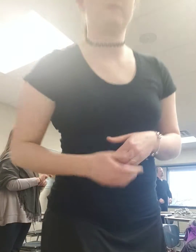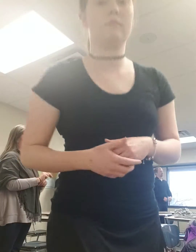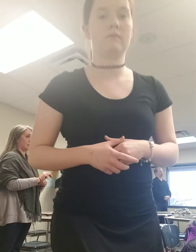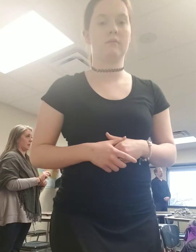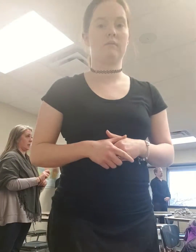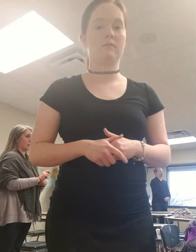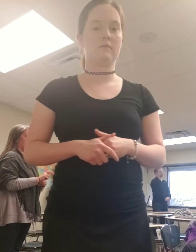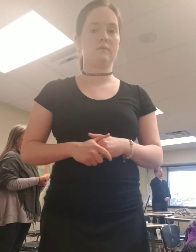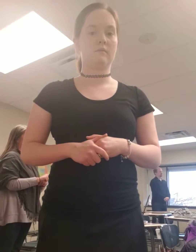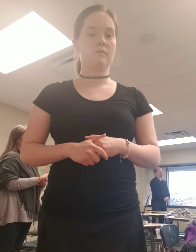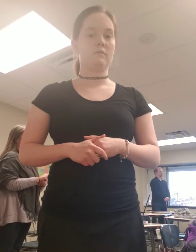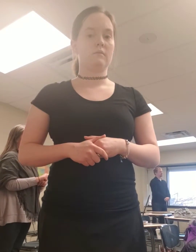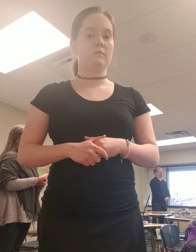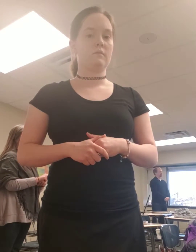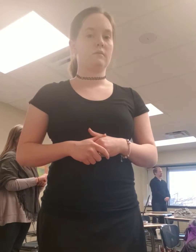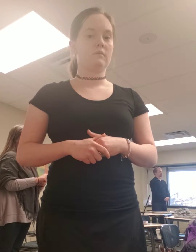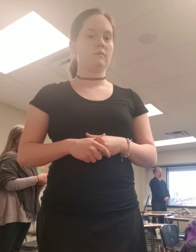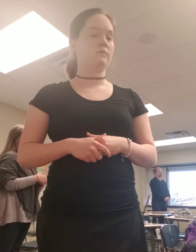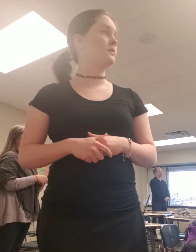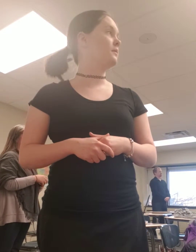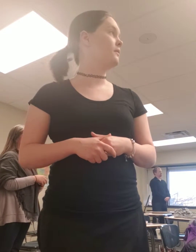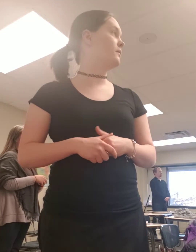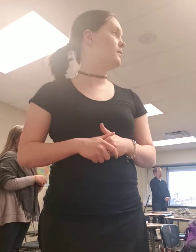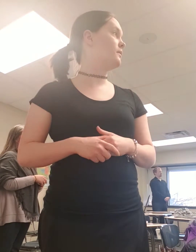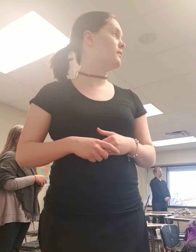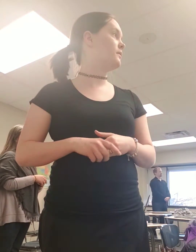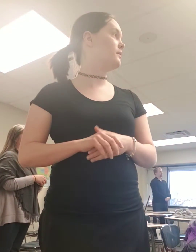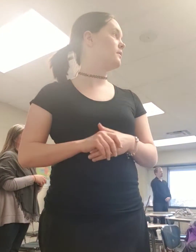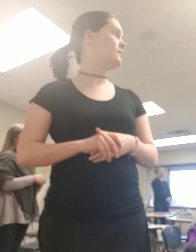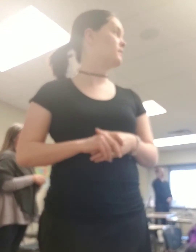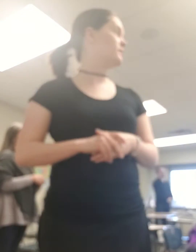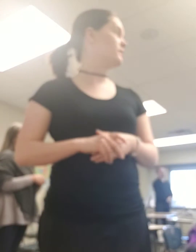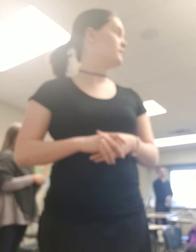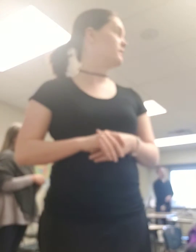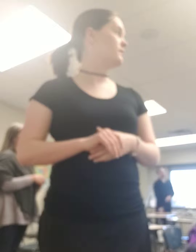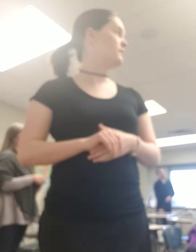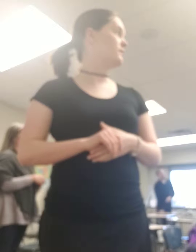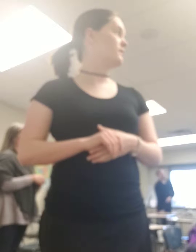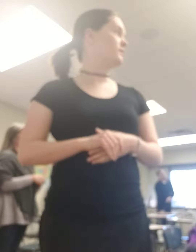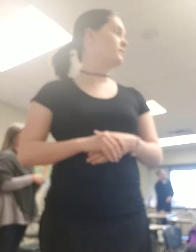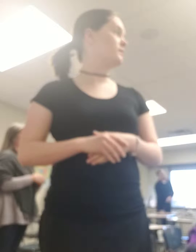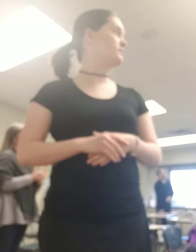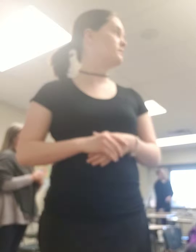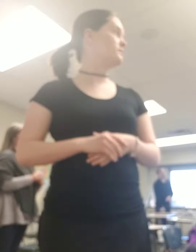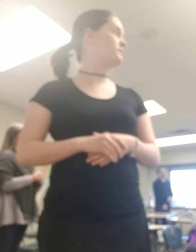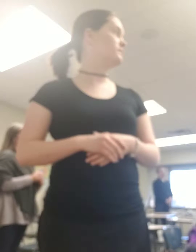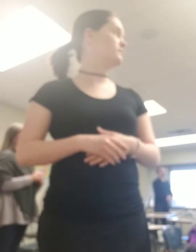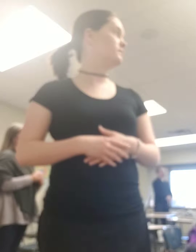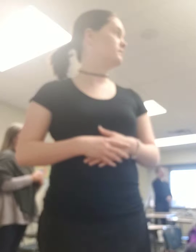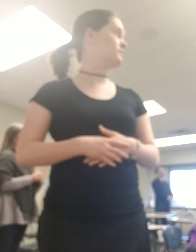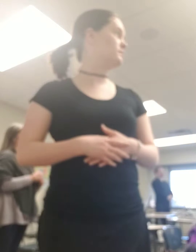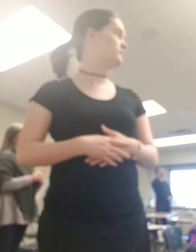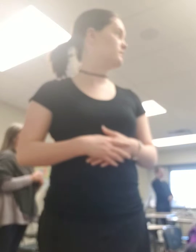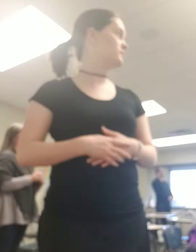and we had an informational text on Pearl Harbor, and you had to do a close read on that, which is different than just reading